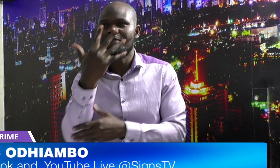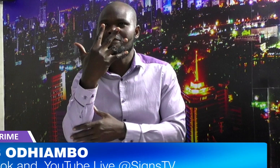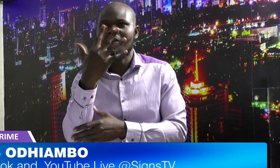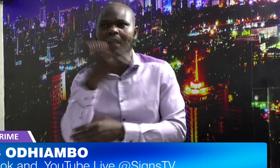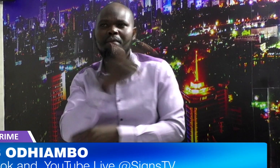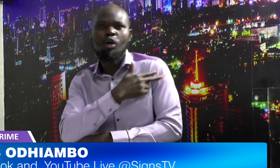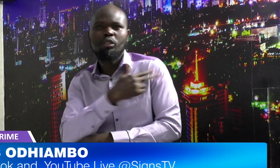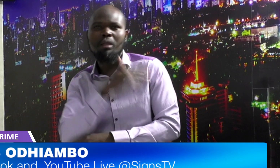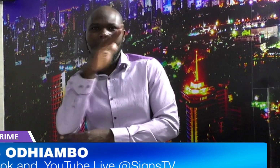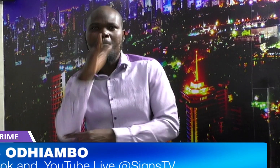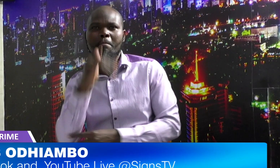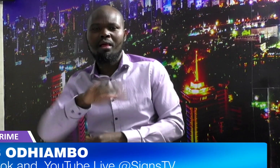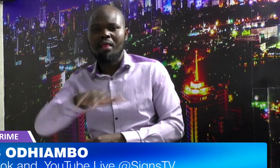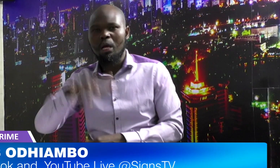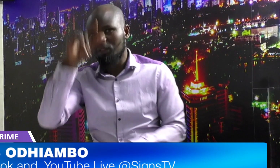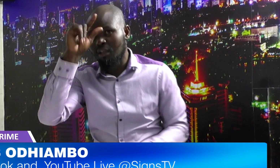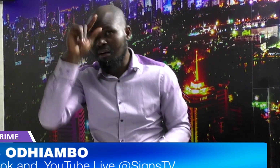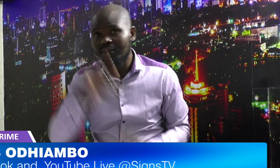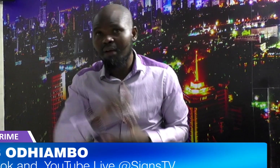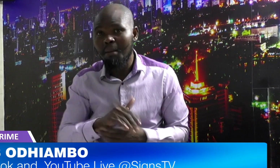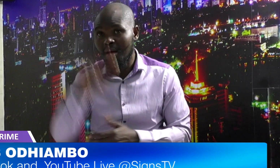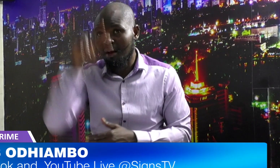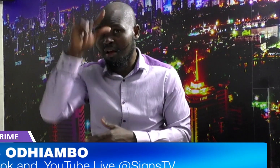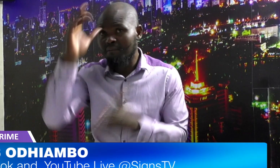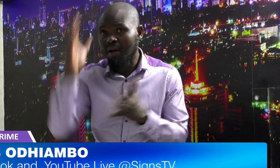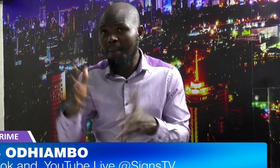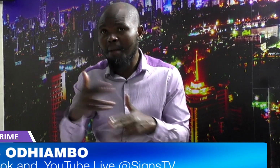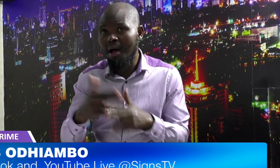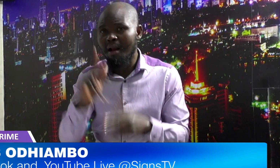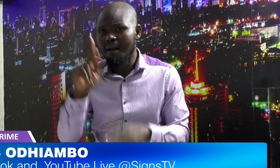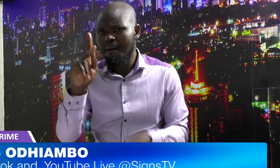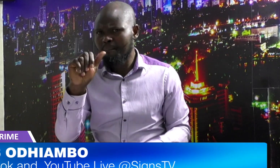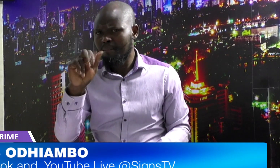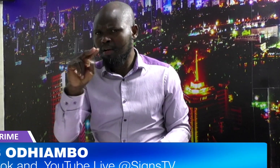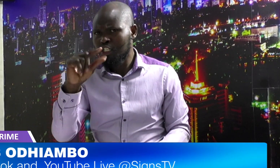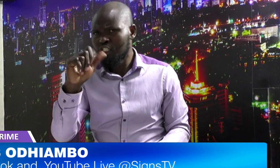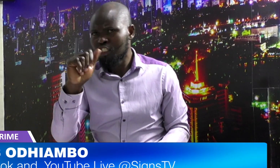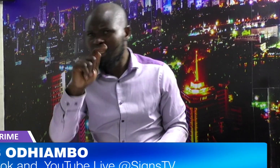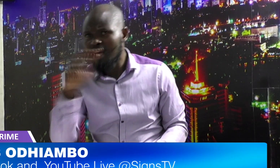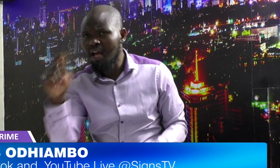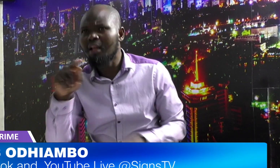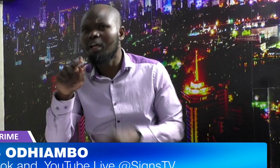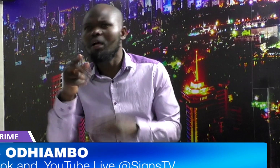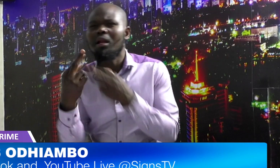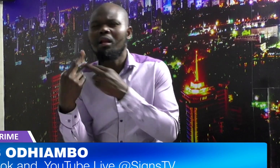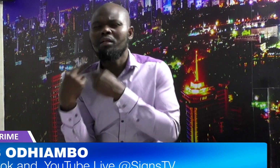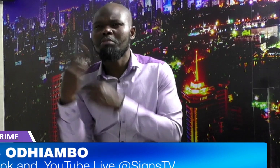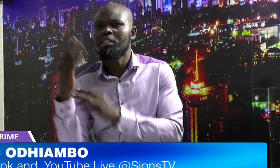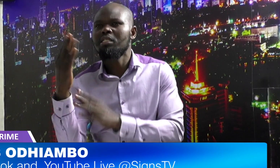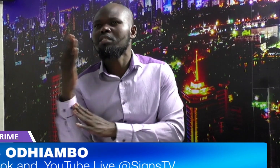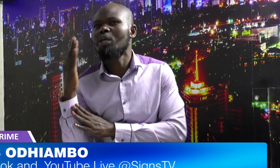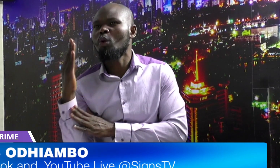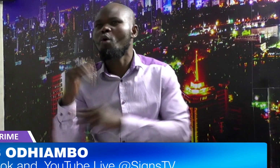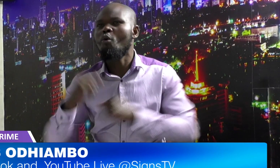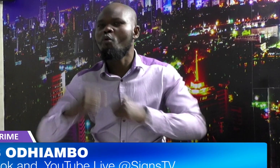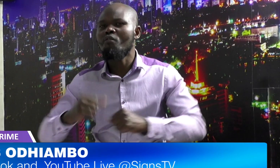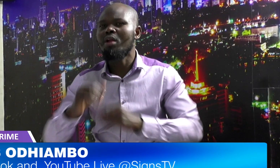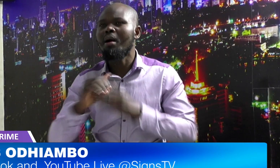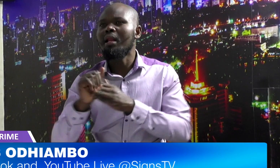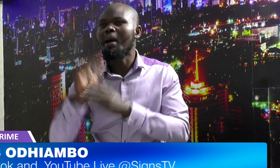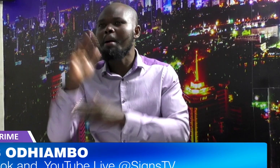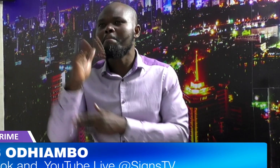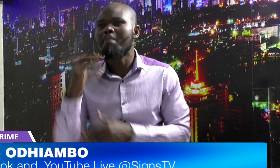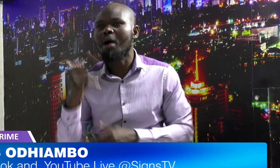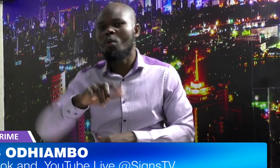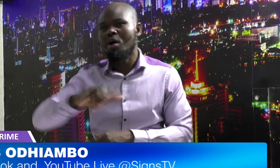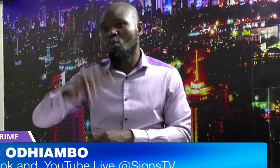disrupting the ongoing construction of a level 5 hospital by the county government. Governor Kangata, on his response, urged